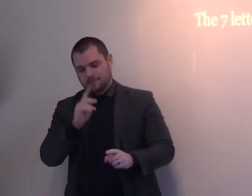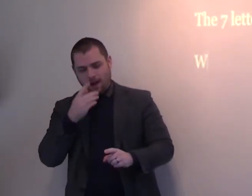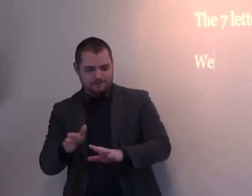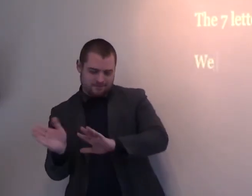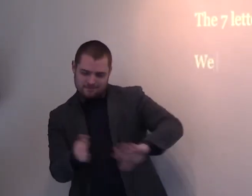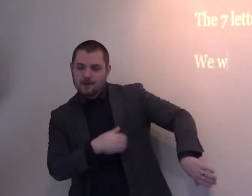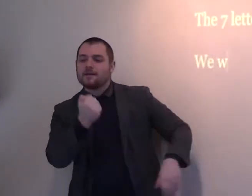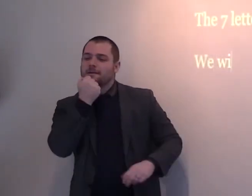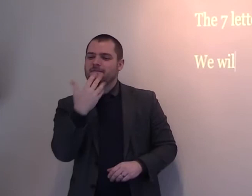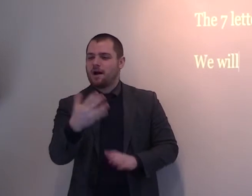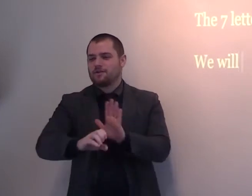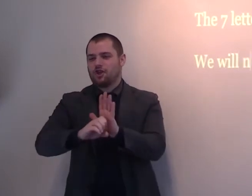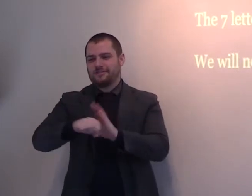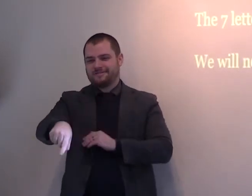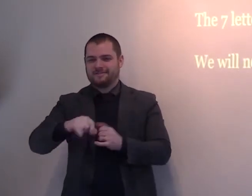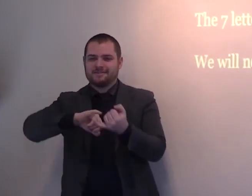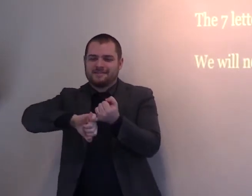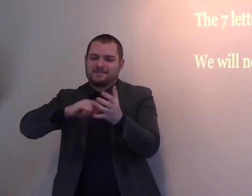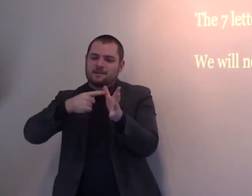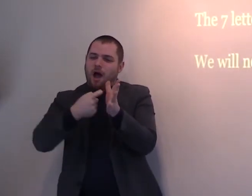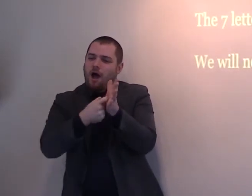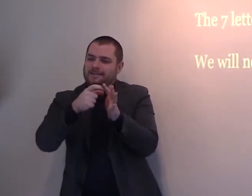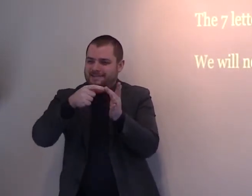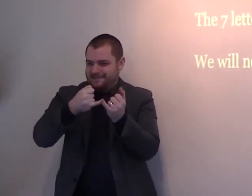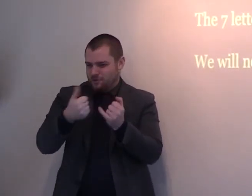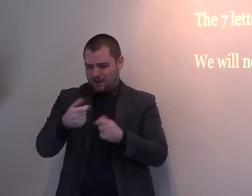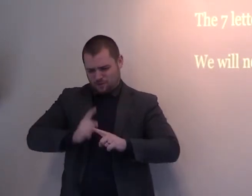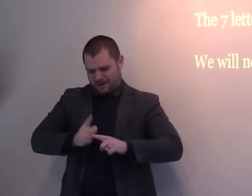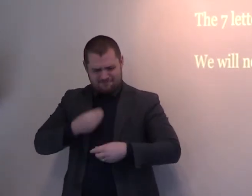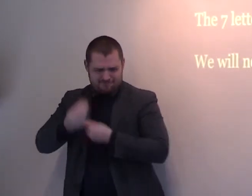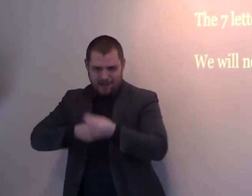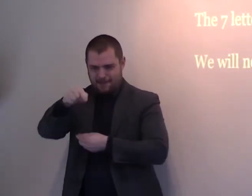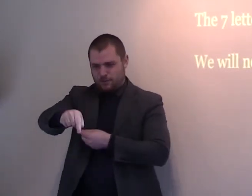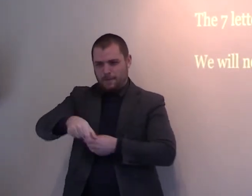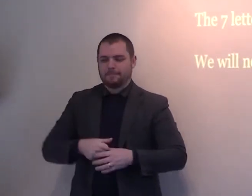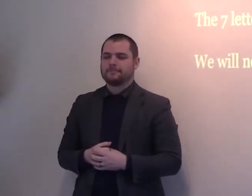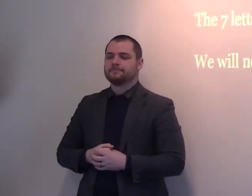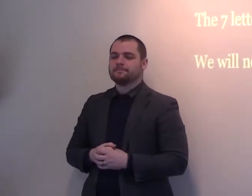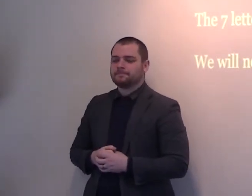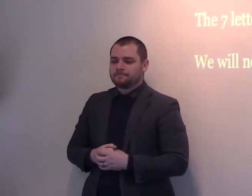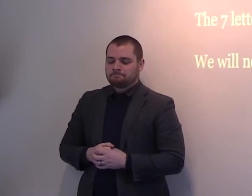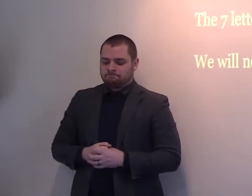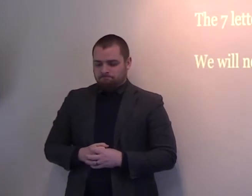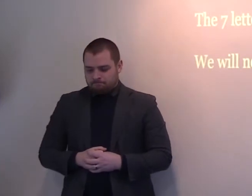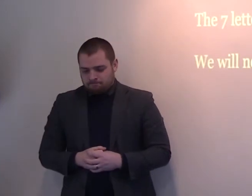the church of Sardis. Because the Lord Jesus Christ is x-raying, he's